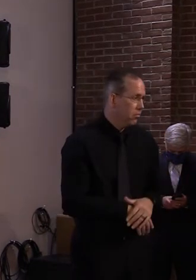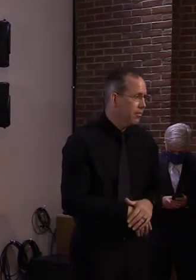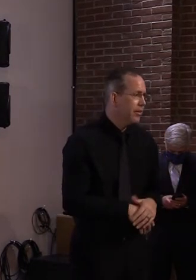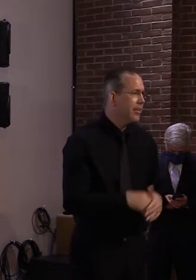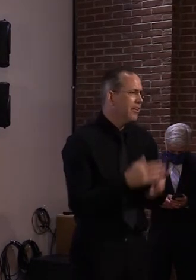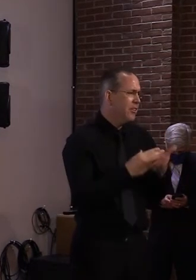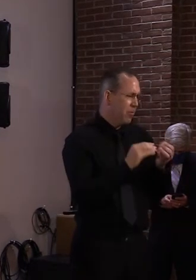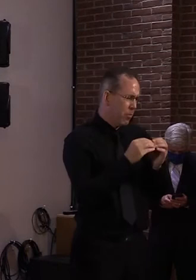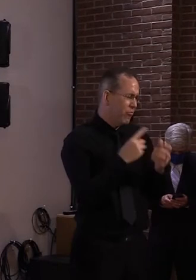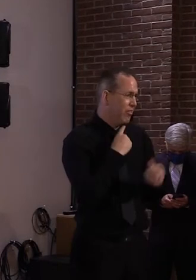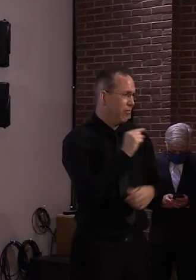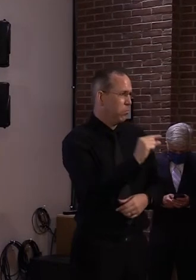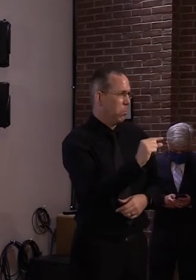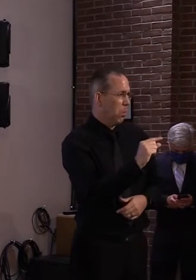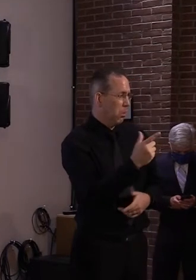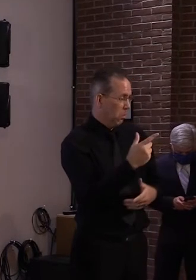be.